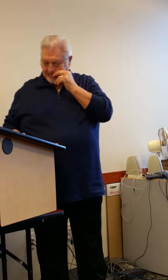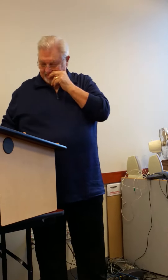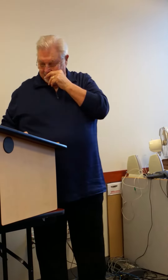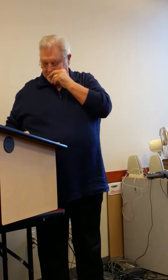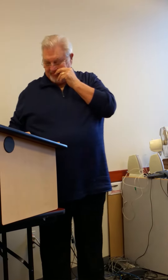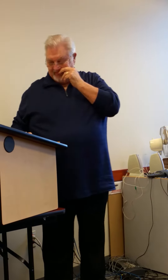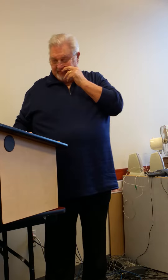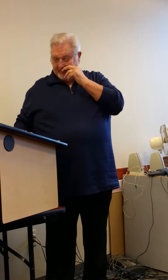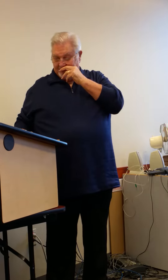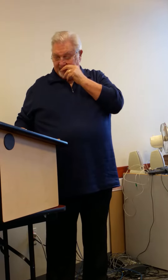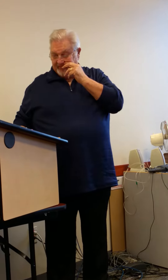Deborah.